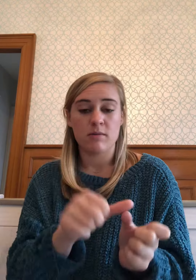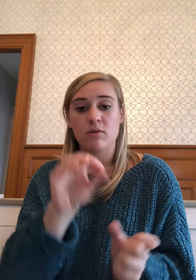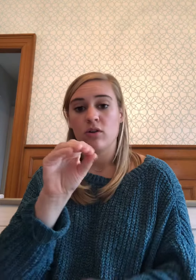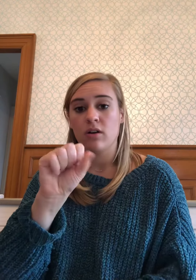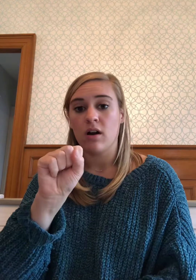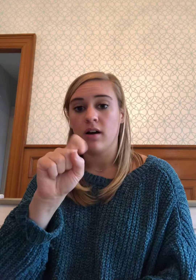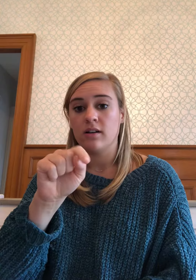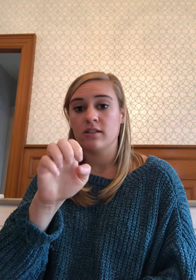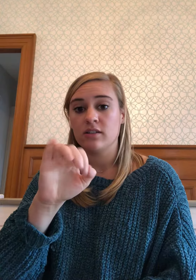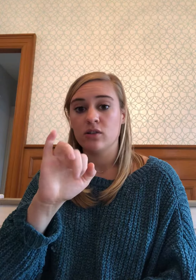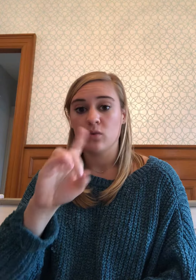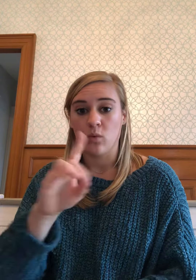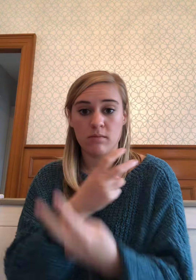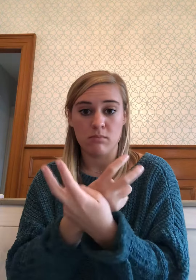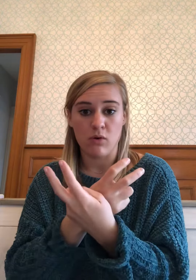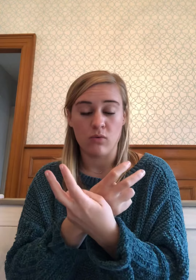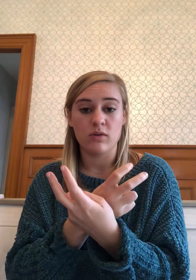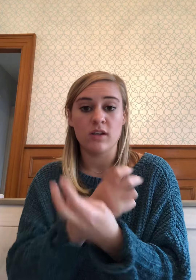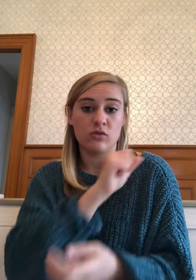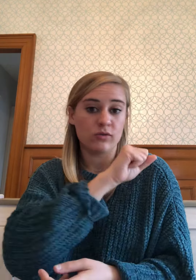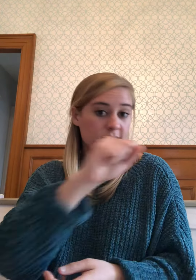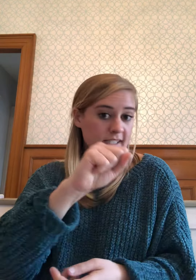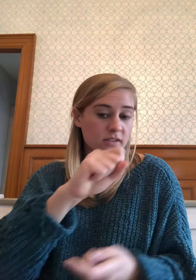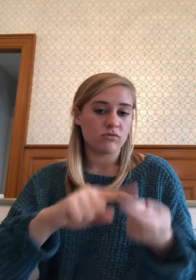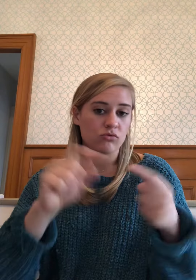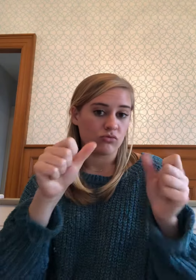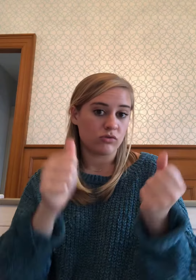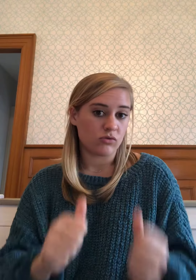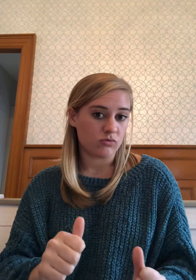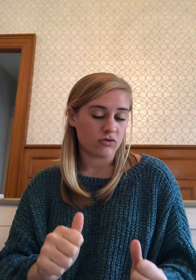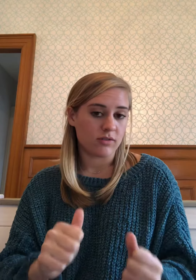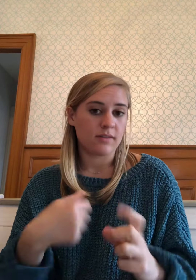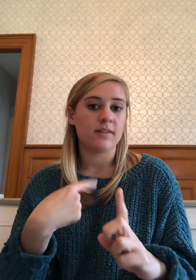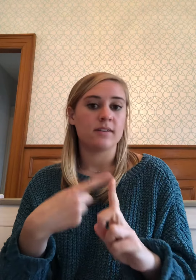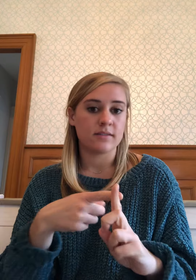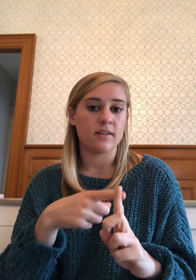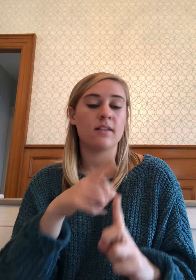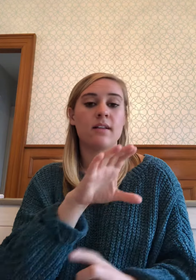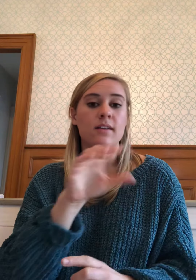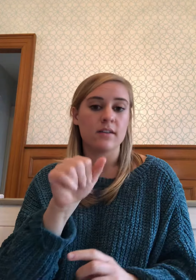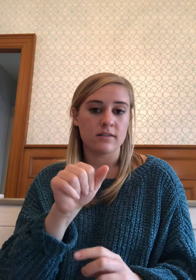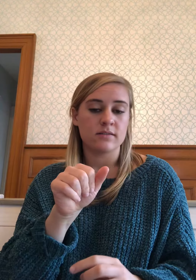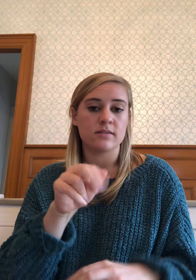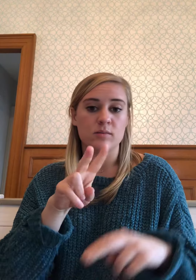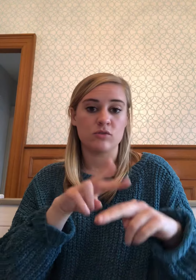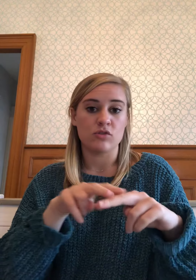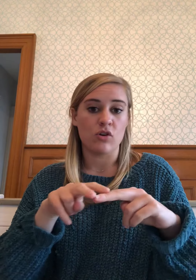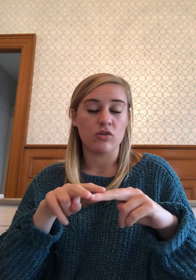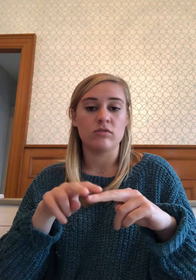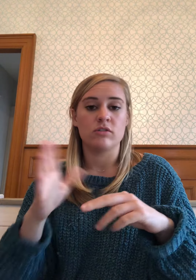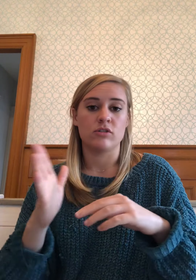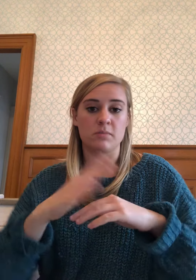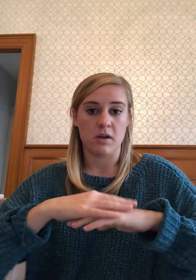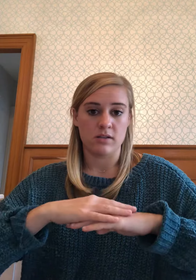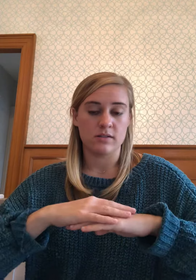is resistant to resorption, resistant until calcium salts are deposited. So intermittent